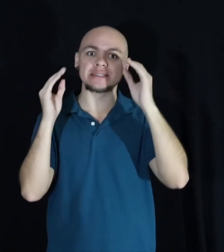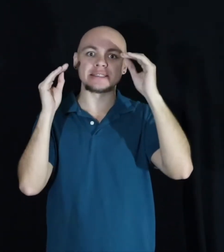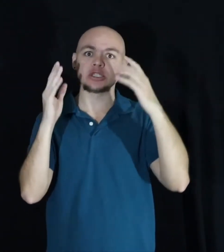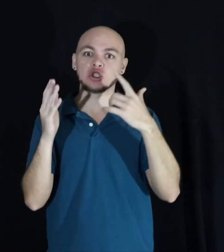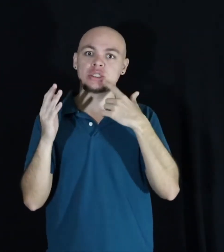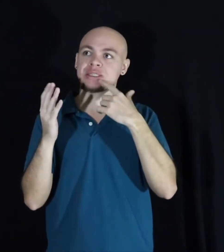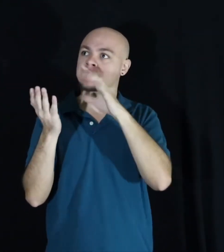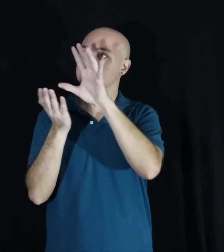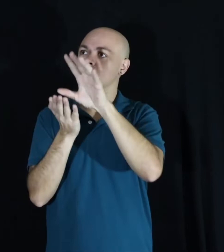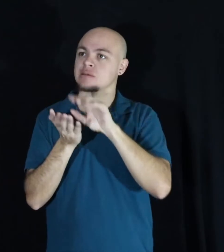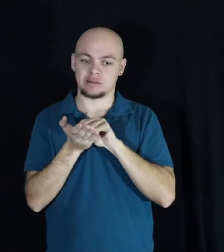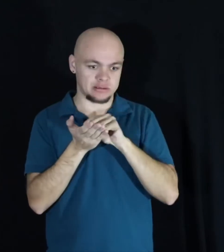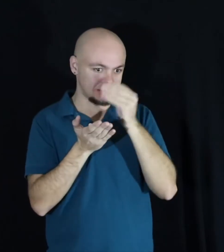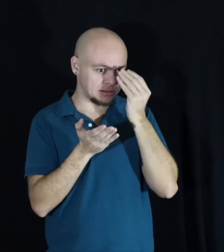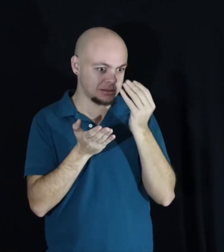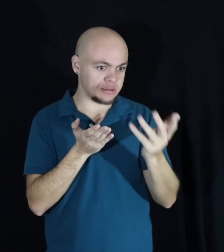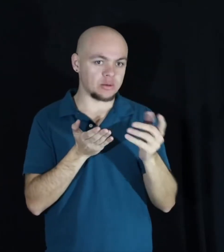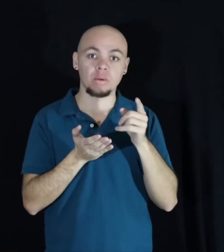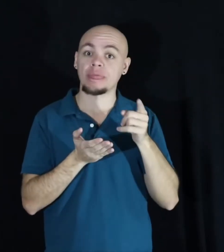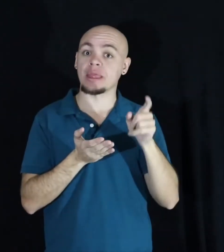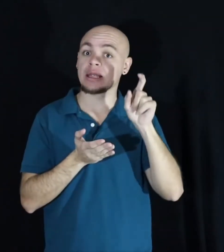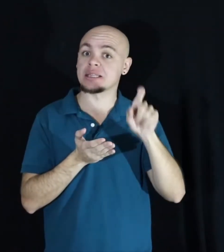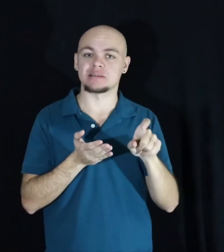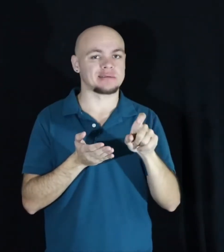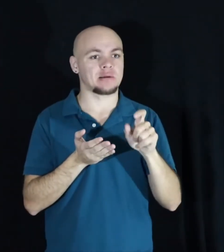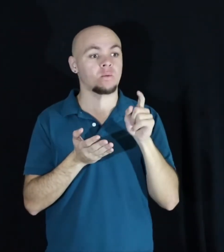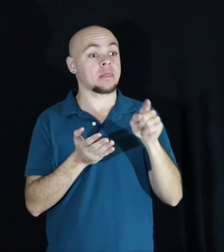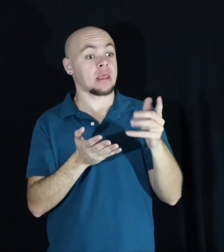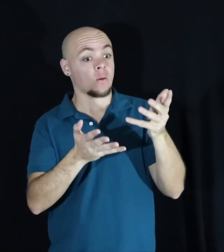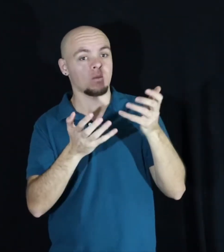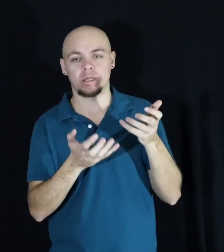that's not what the students needed nor what they wanted.